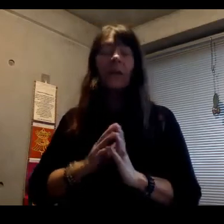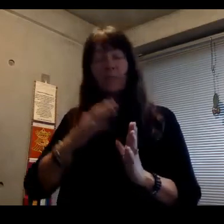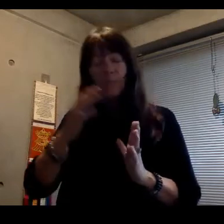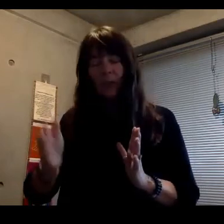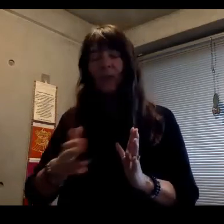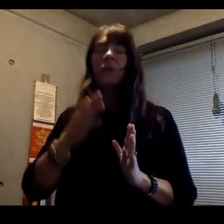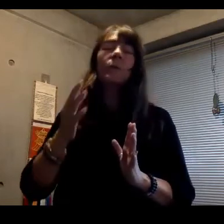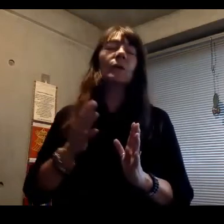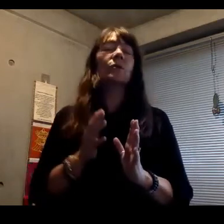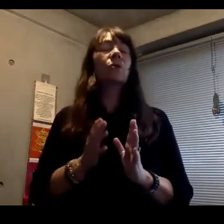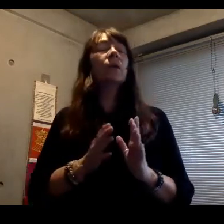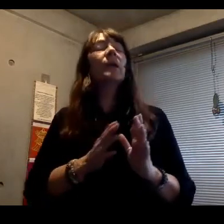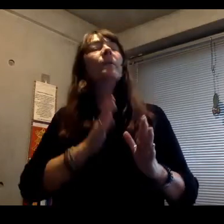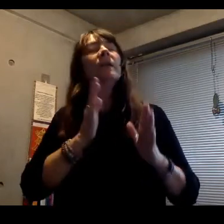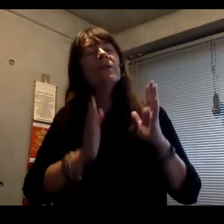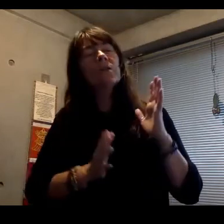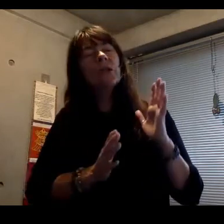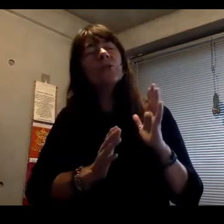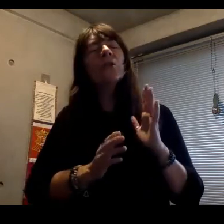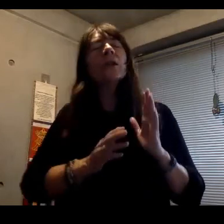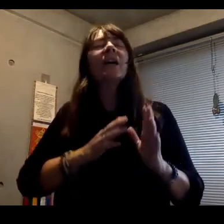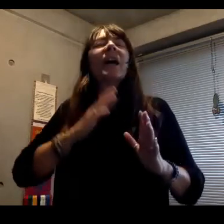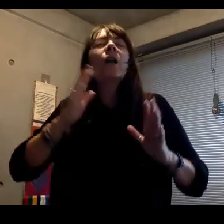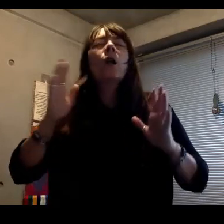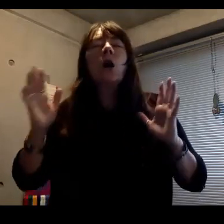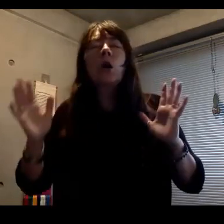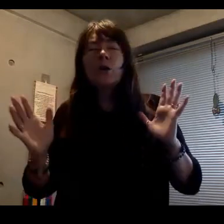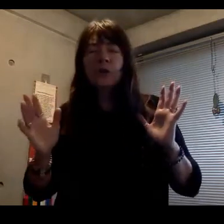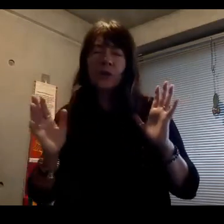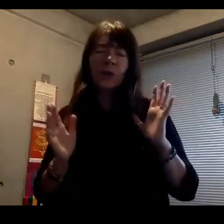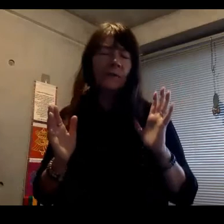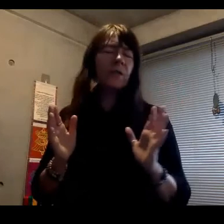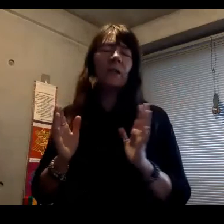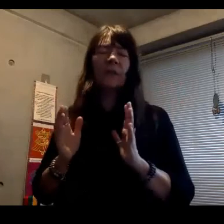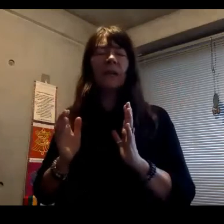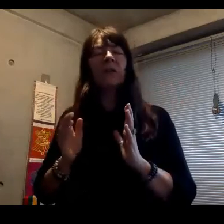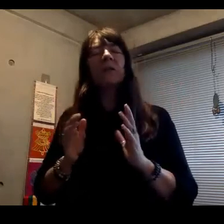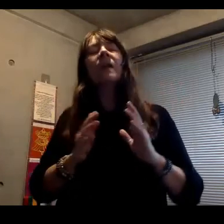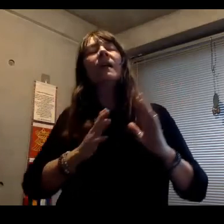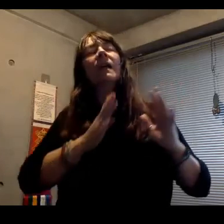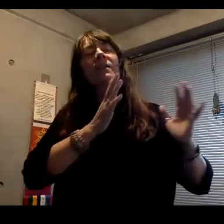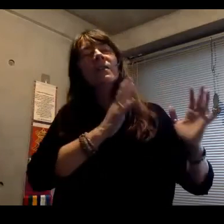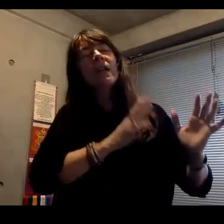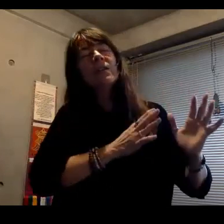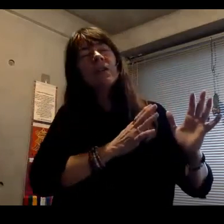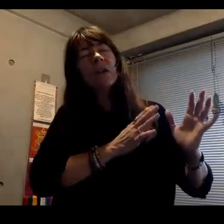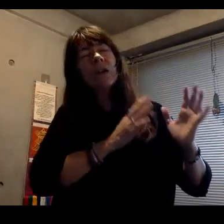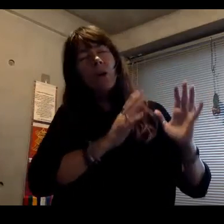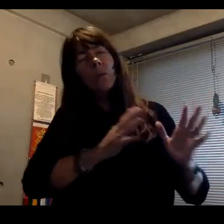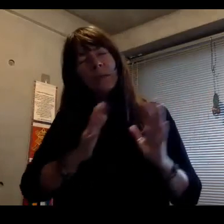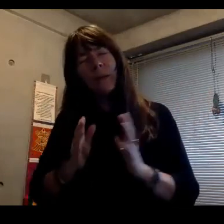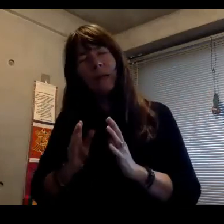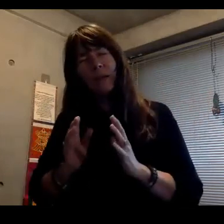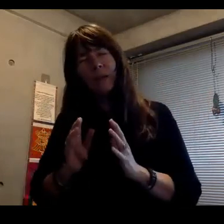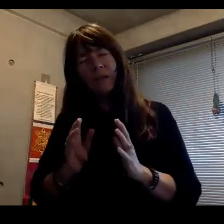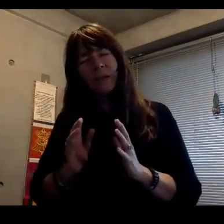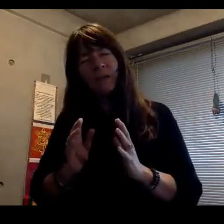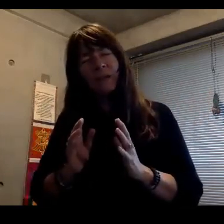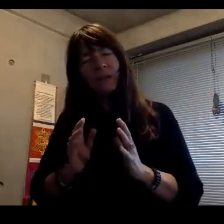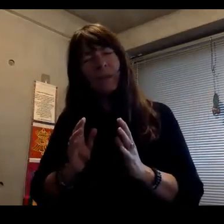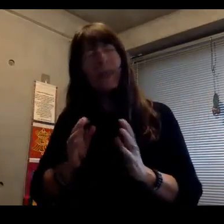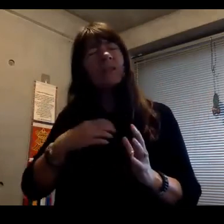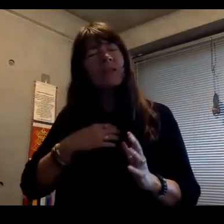Well, it may continue with your story, but it is not a larger shift. It's nothing like this. It's always been like